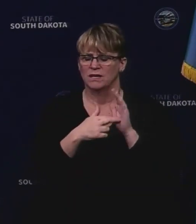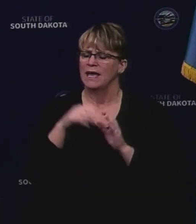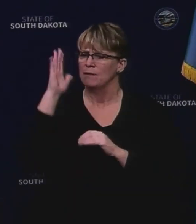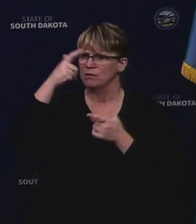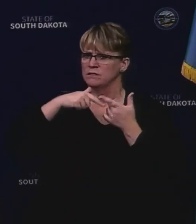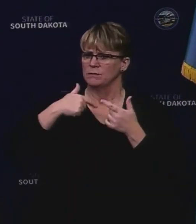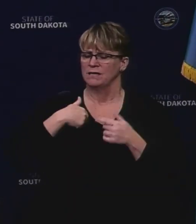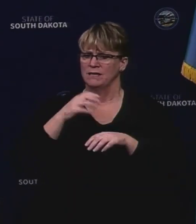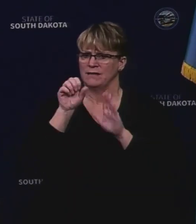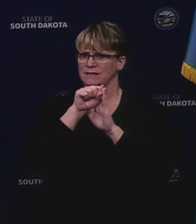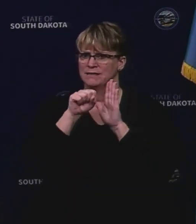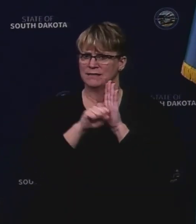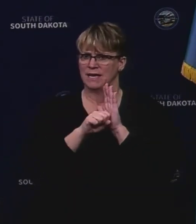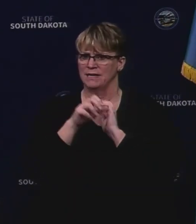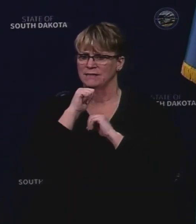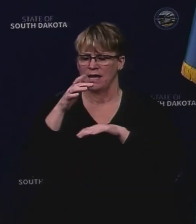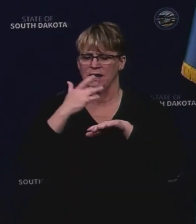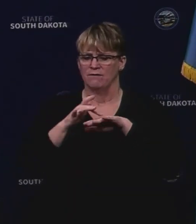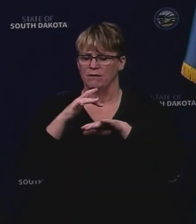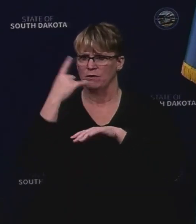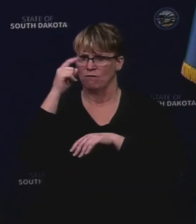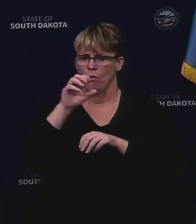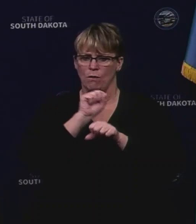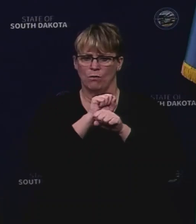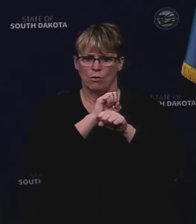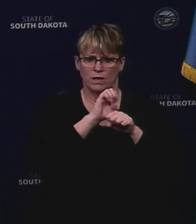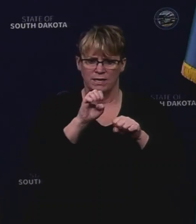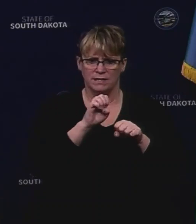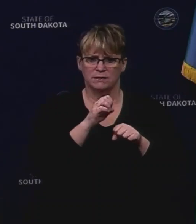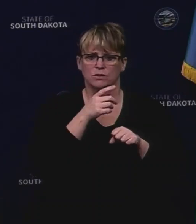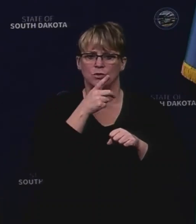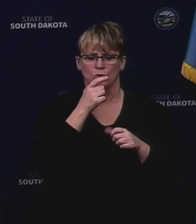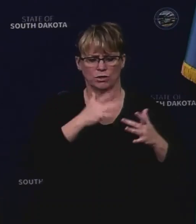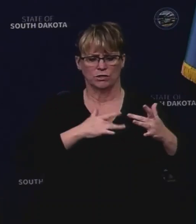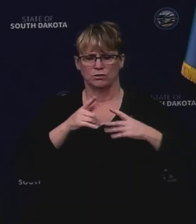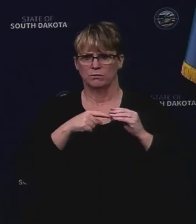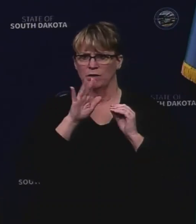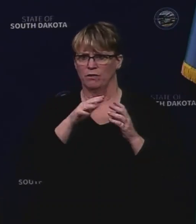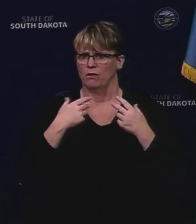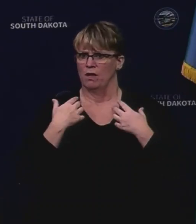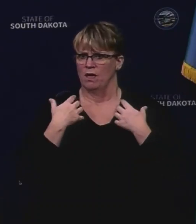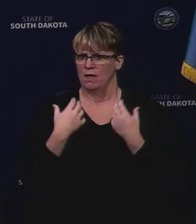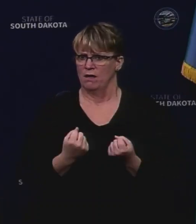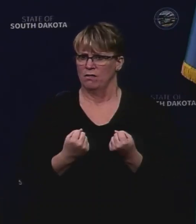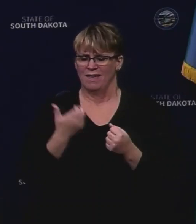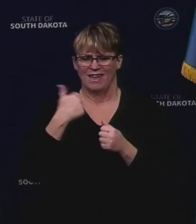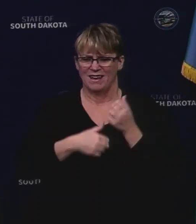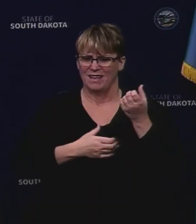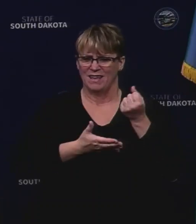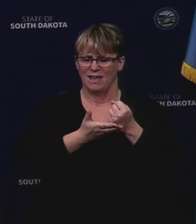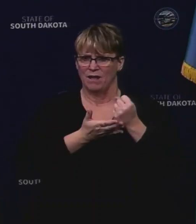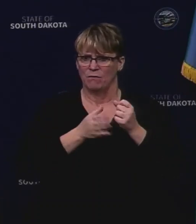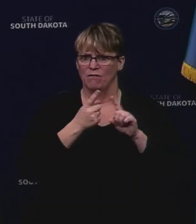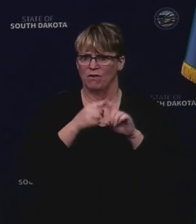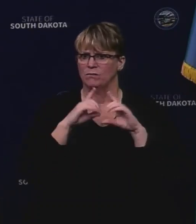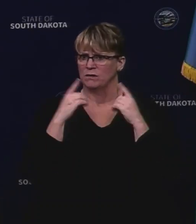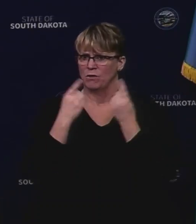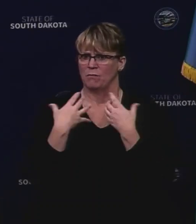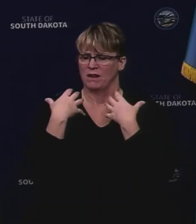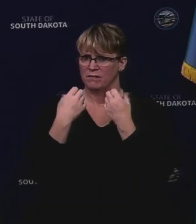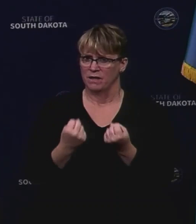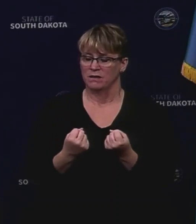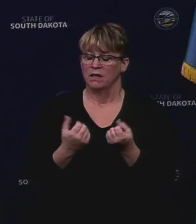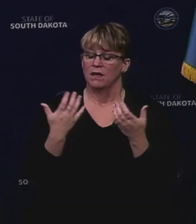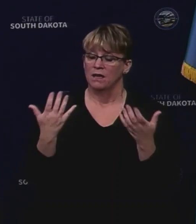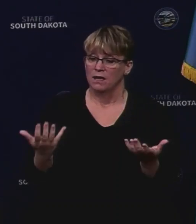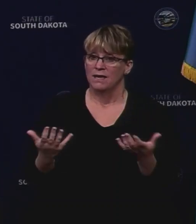not making available a resource for employees who could be concerned about their health, any assistance from the Department of Health. Is